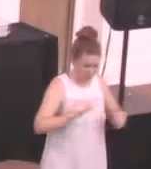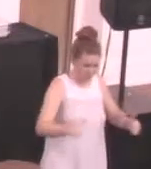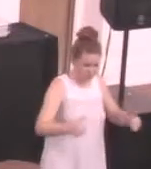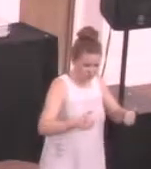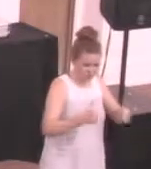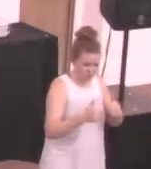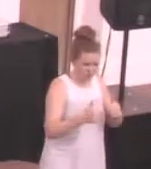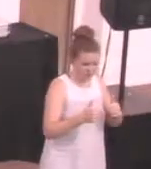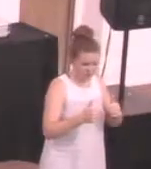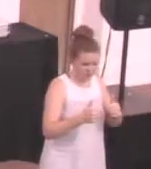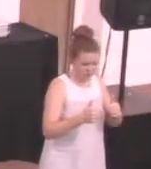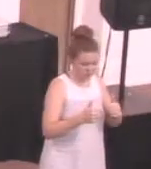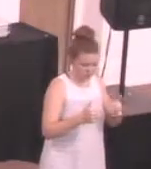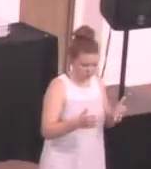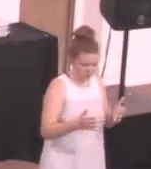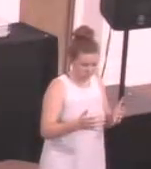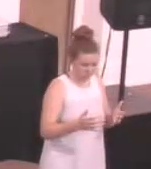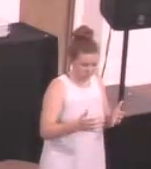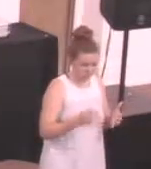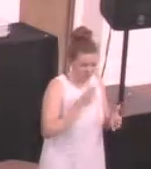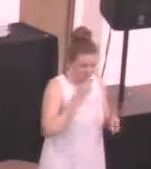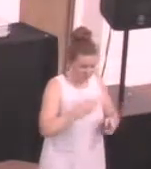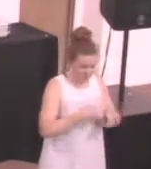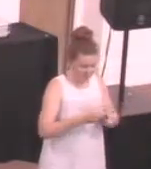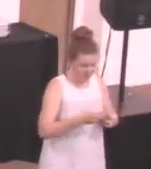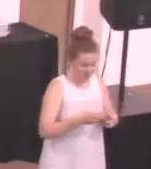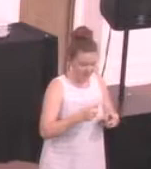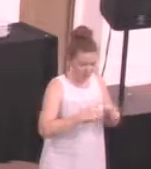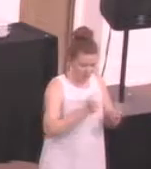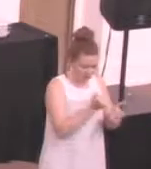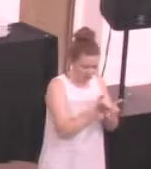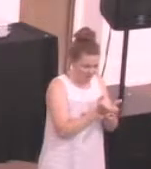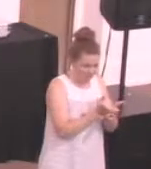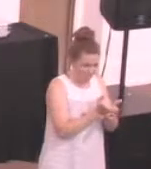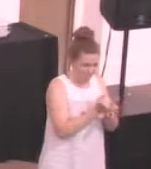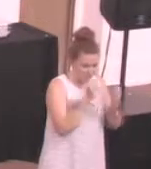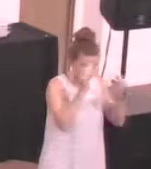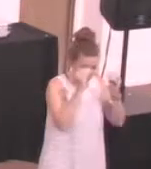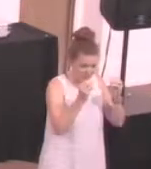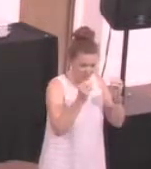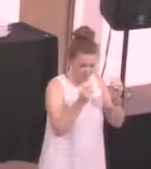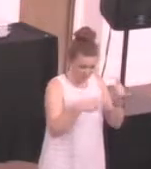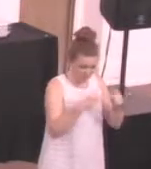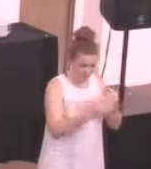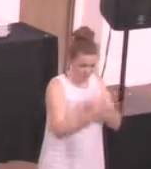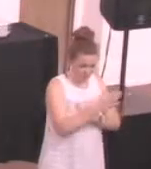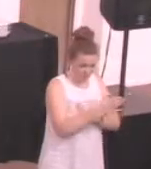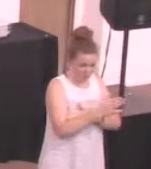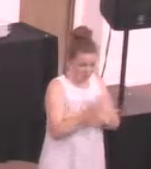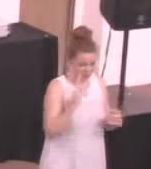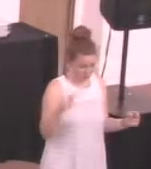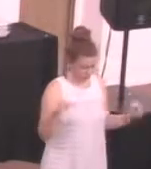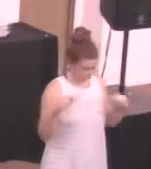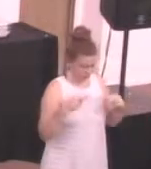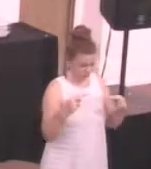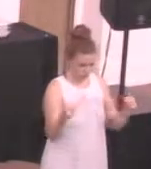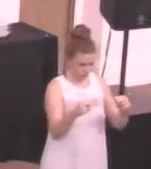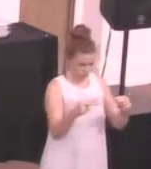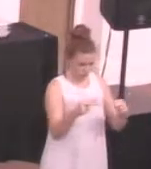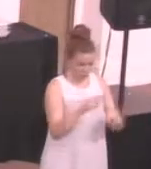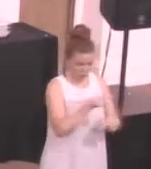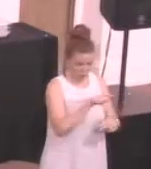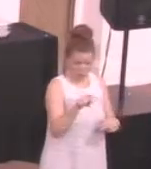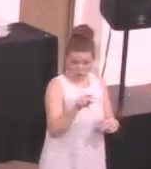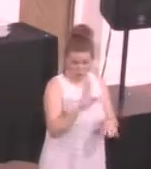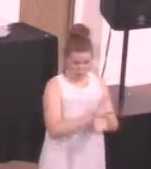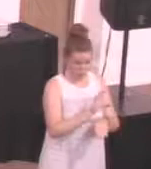the hands and feet of Christ? This church is not this building. Everyone look at your neighbor and say, you are the